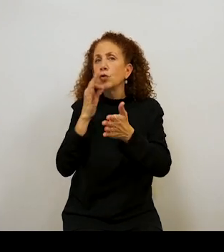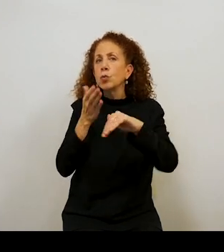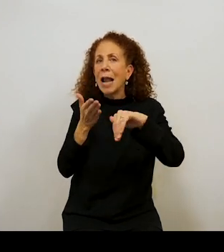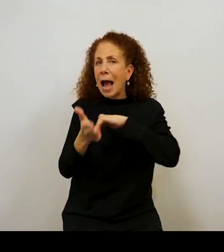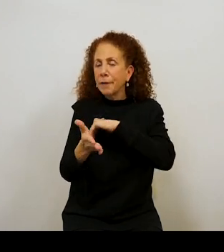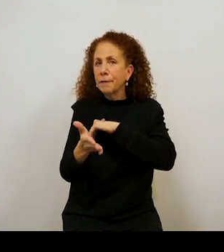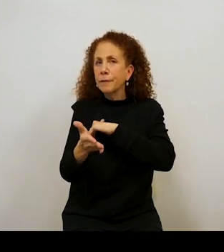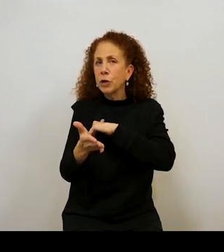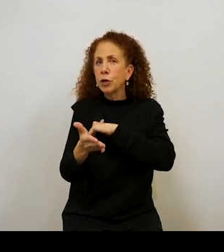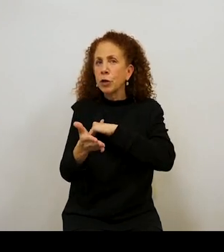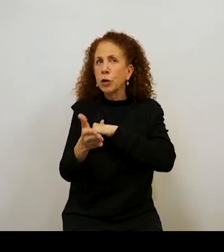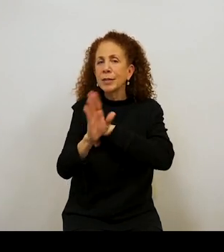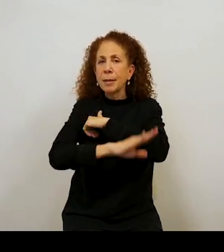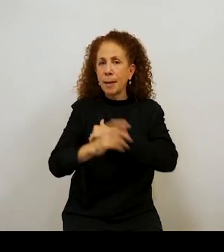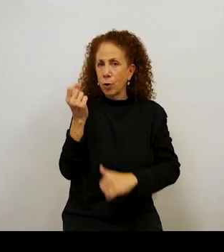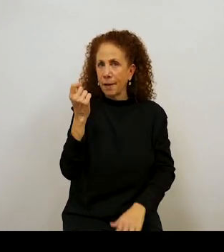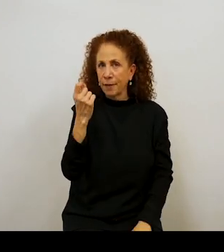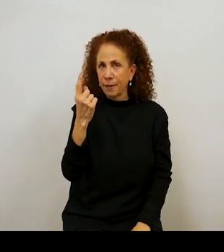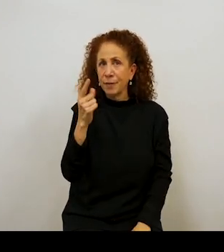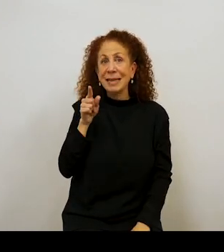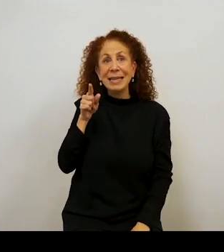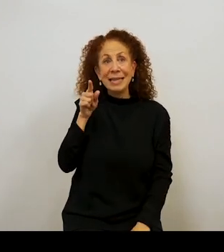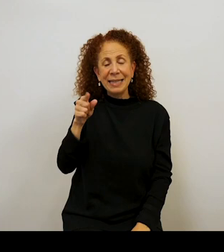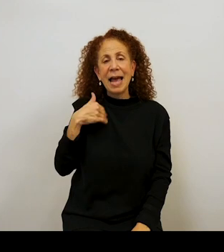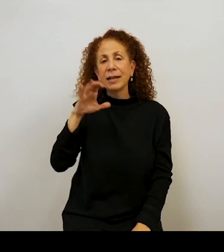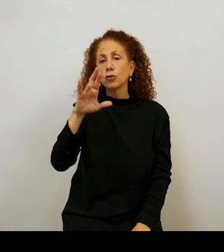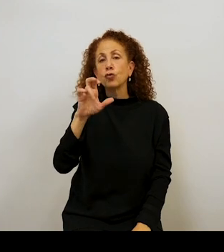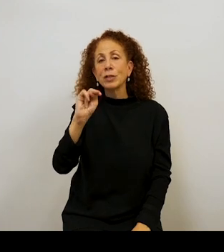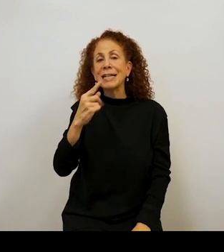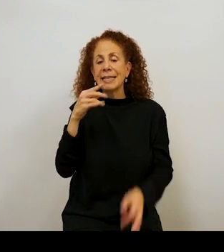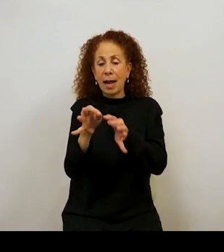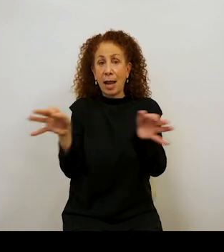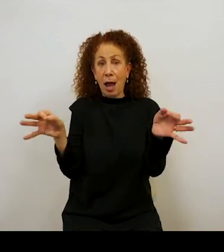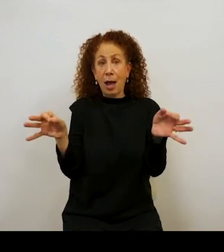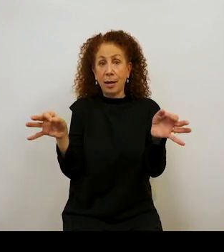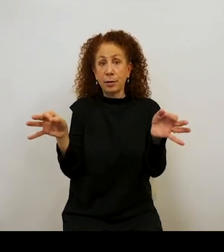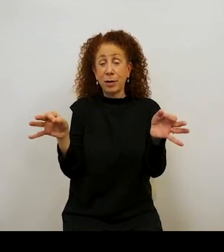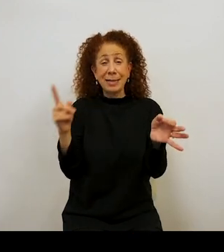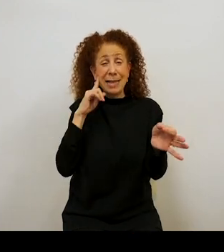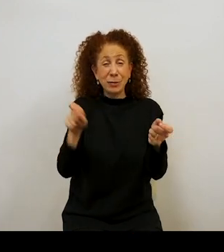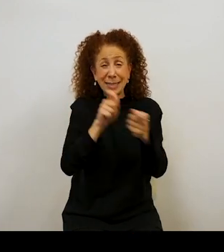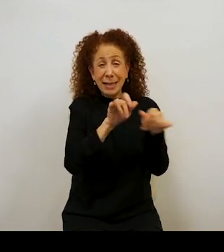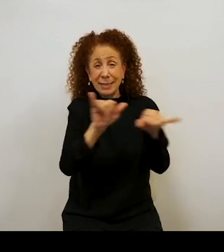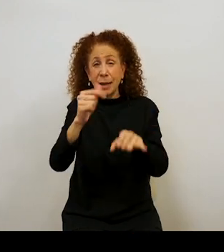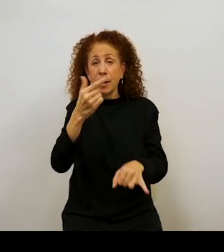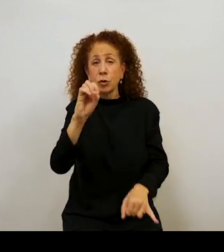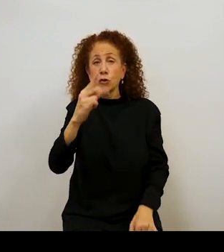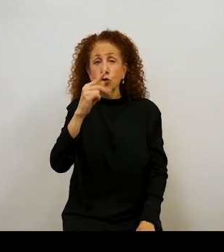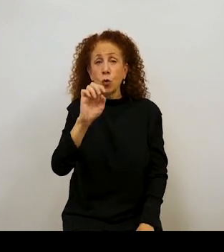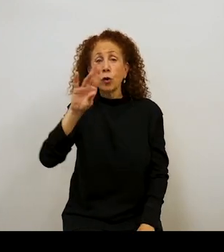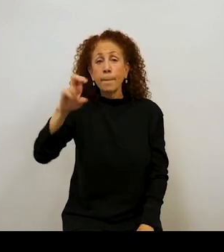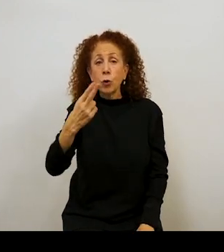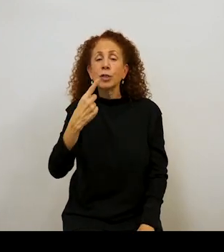after 9/11, where he has Creon saying a line that is virtually an echo of George Bush's, you're either with